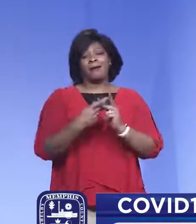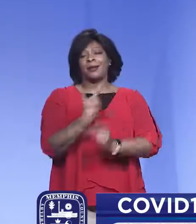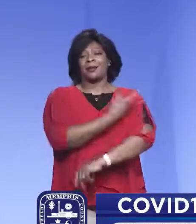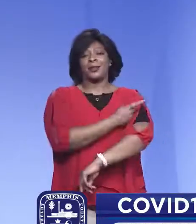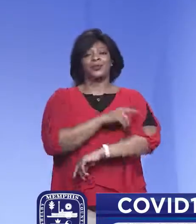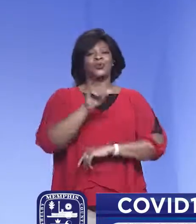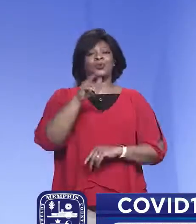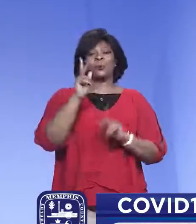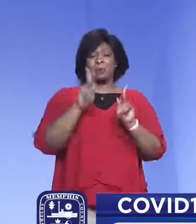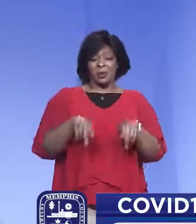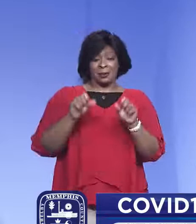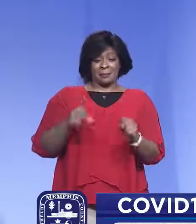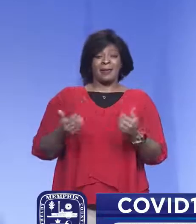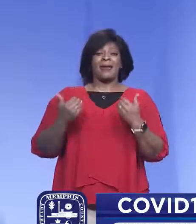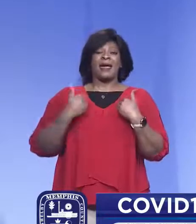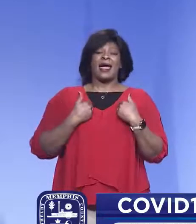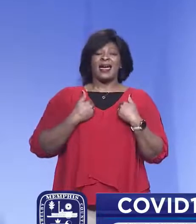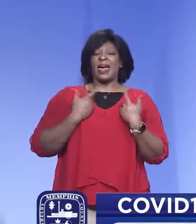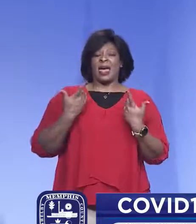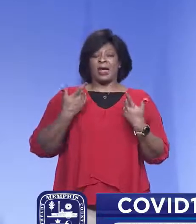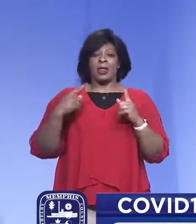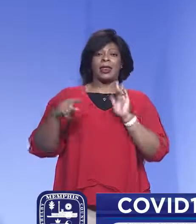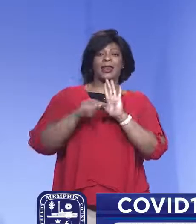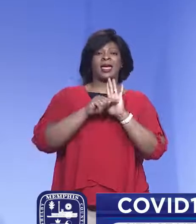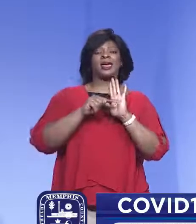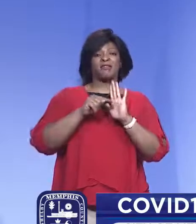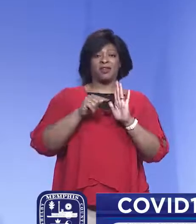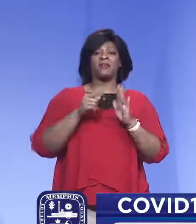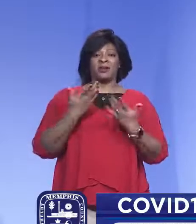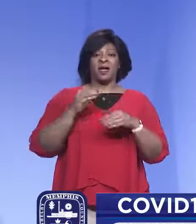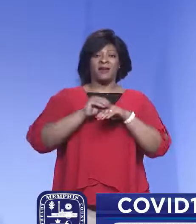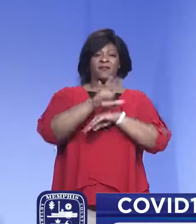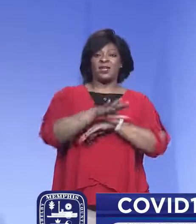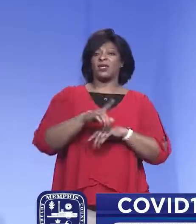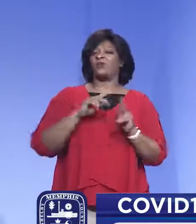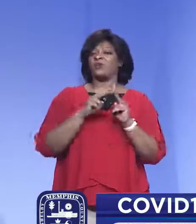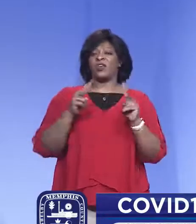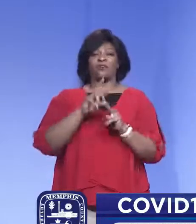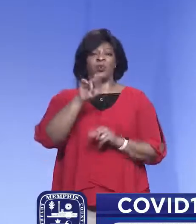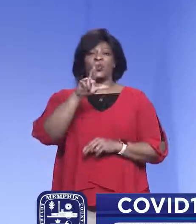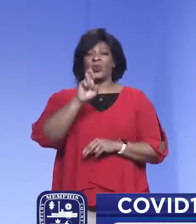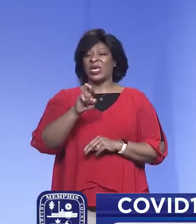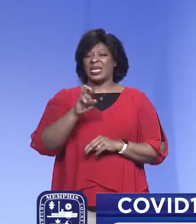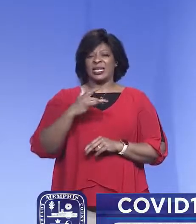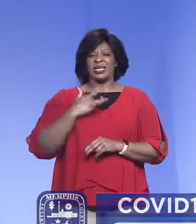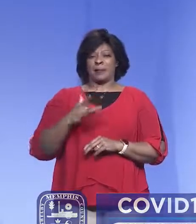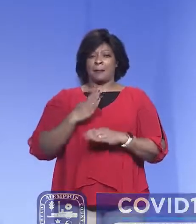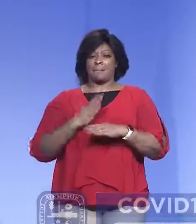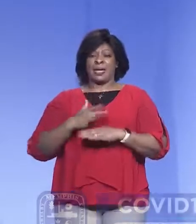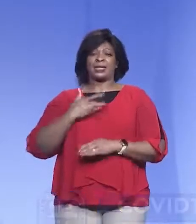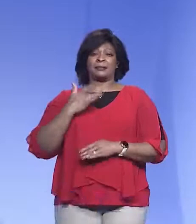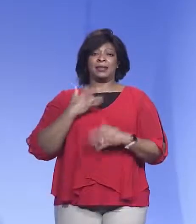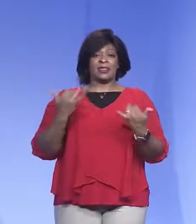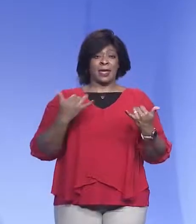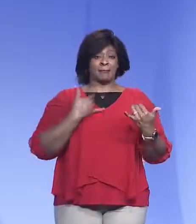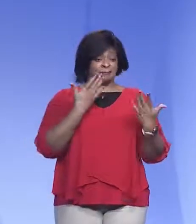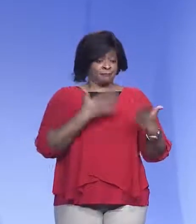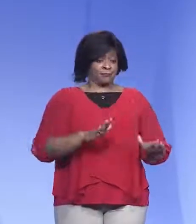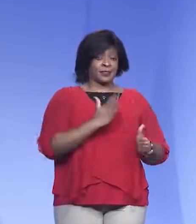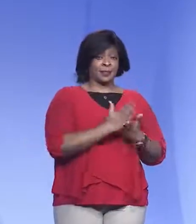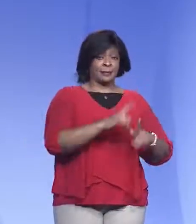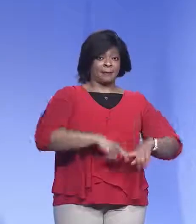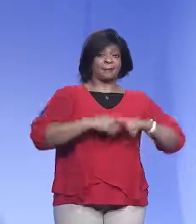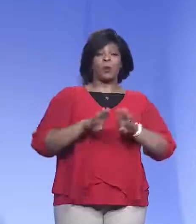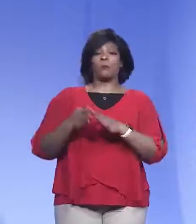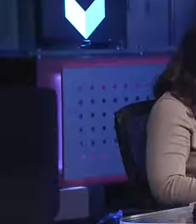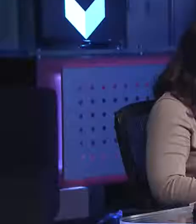where someone might have an adverse effect. Very rare, typically very mild symptoms. So with that, I'll stop and we'll take